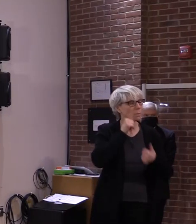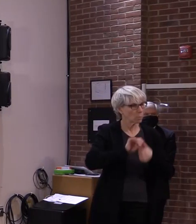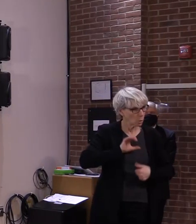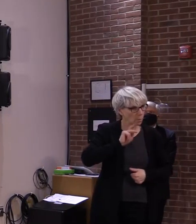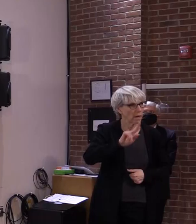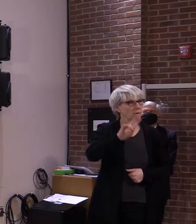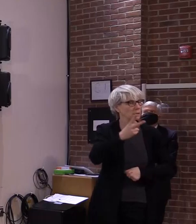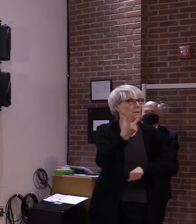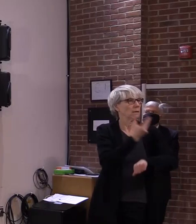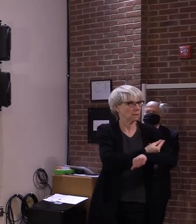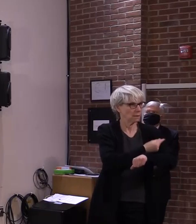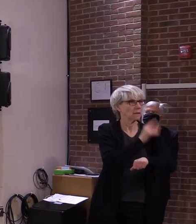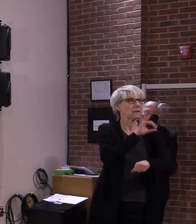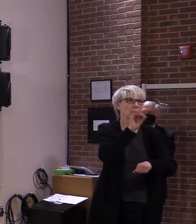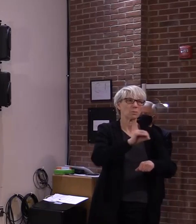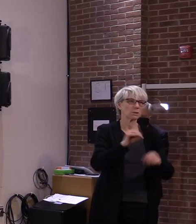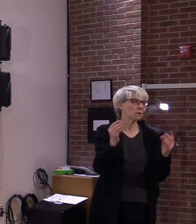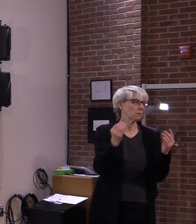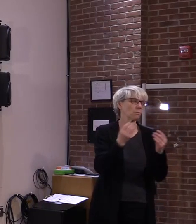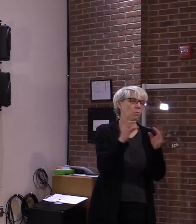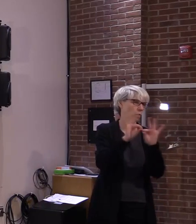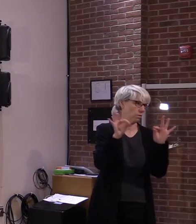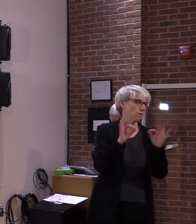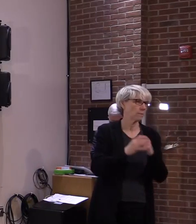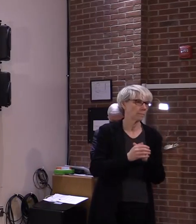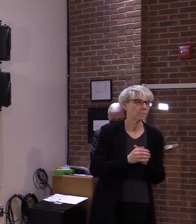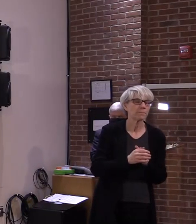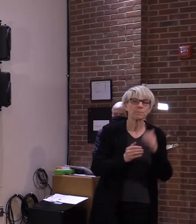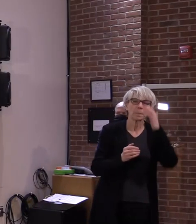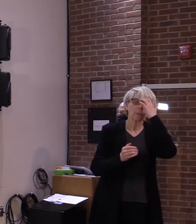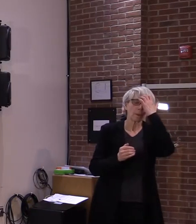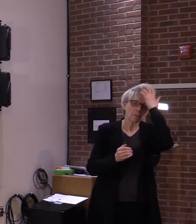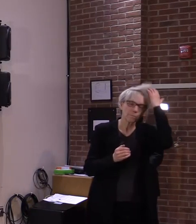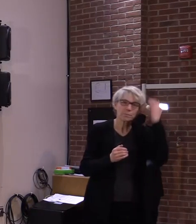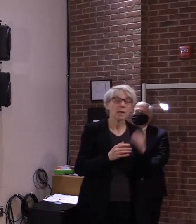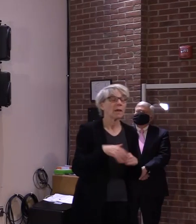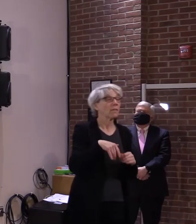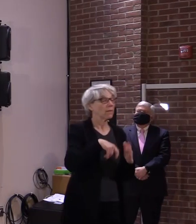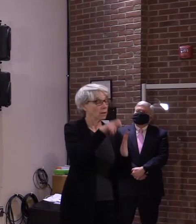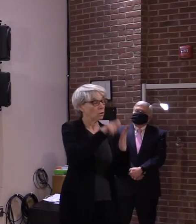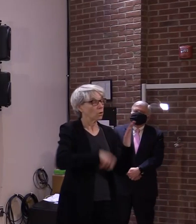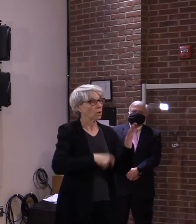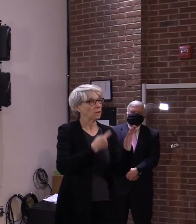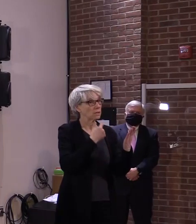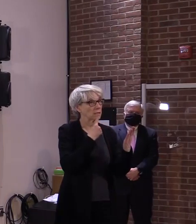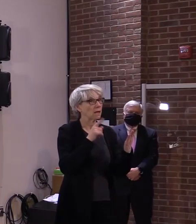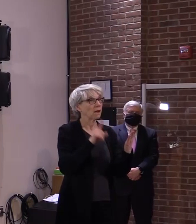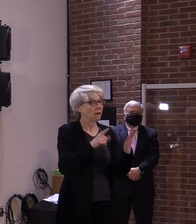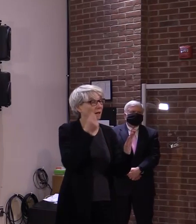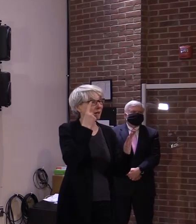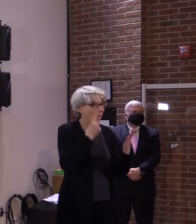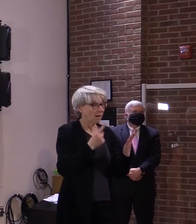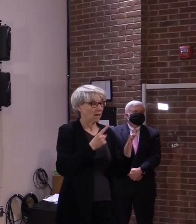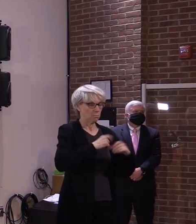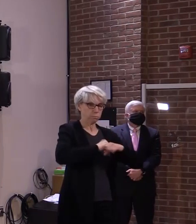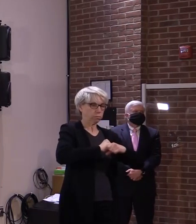after vaccination. It suggested that since infections were so rare, transmission is likely rare